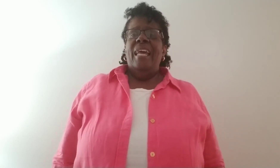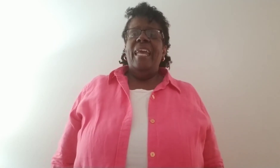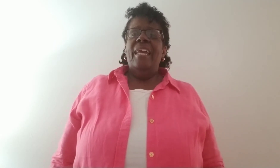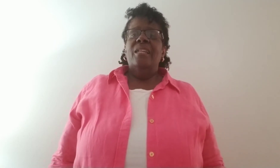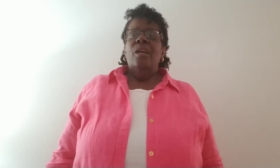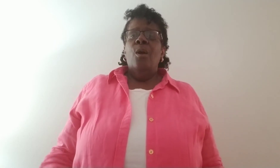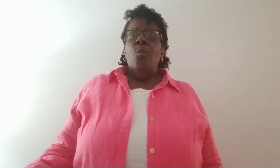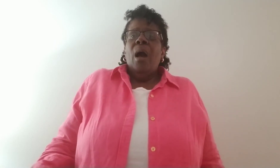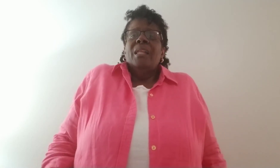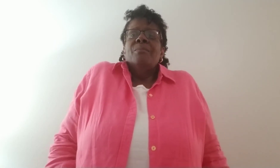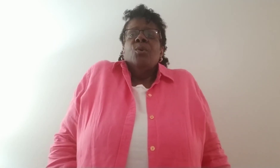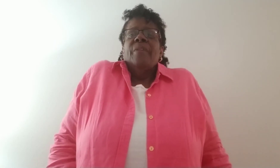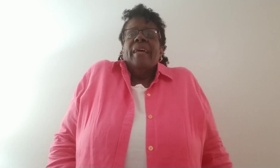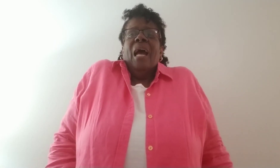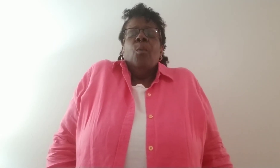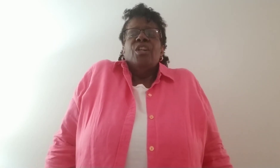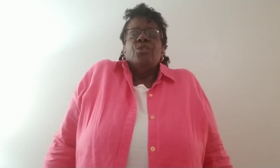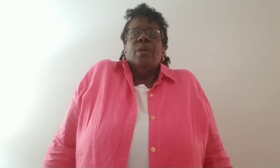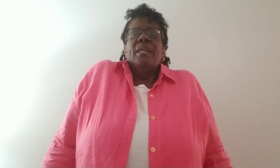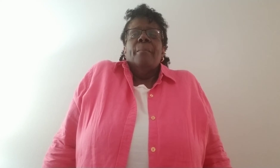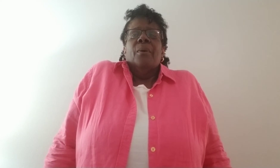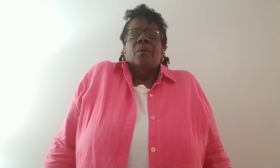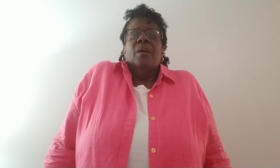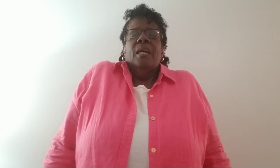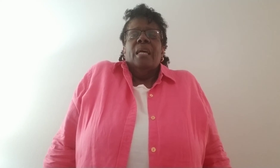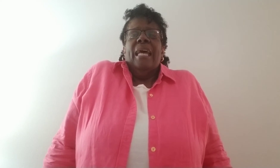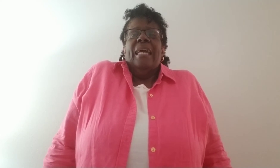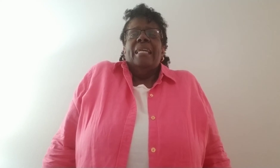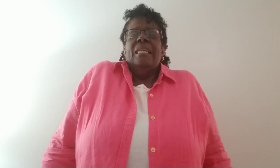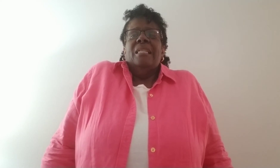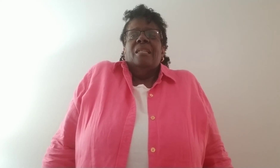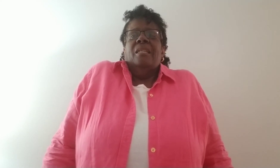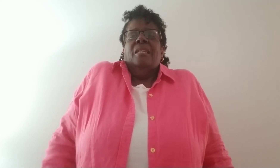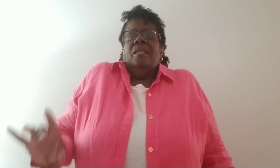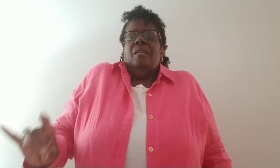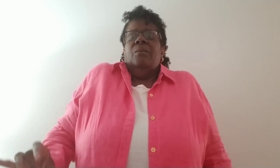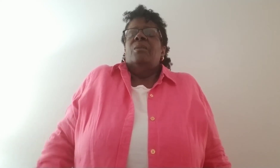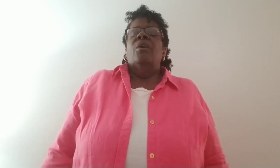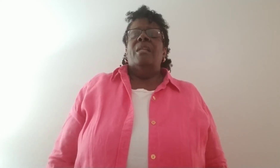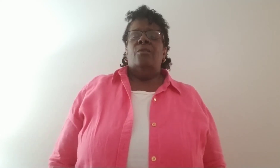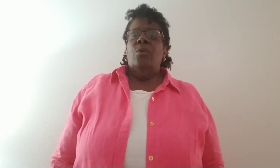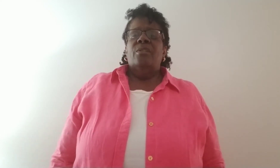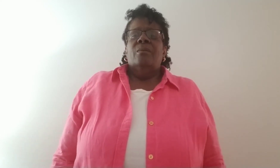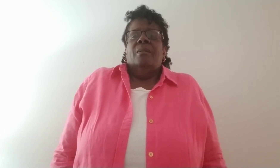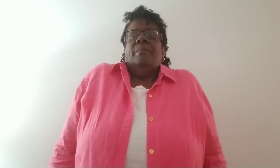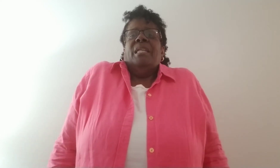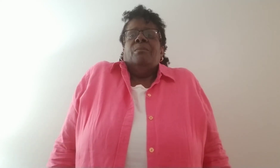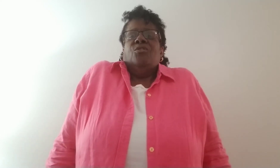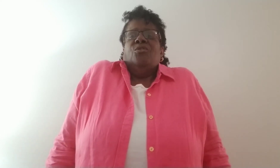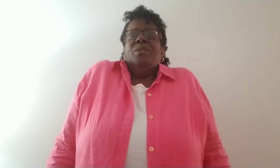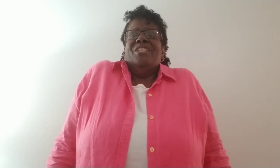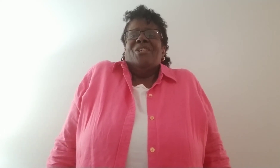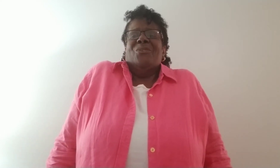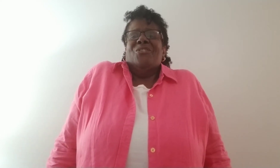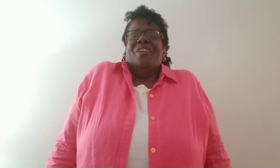And while I'm doing that, I want to do a number. 8, well, no, I don't. Let me keep doing the shoulder shrug,